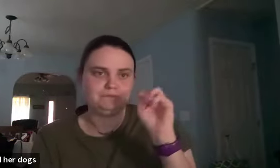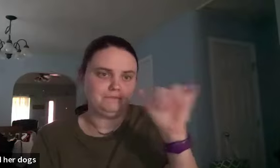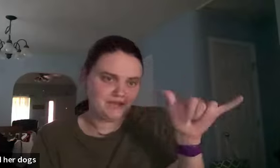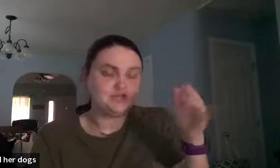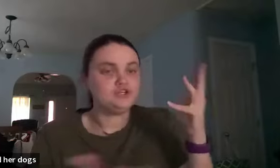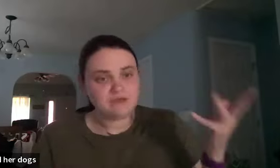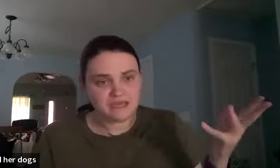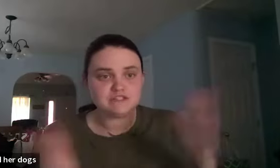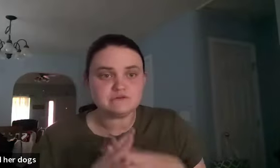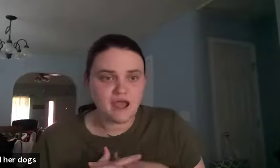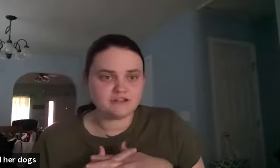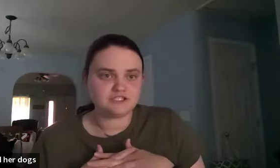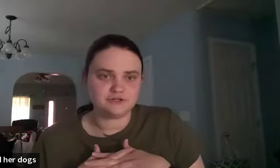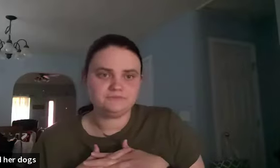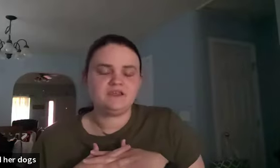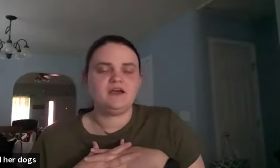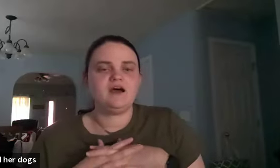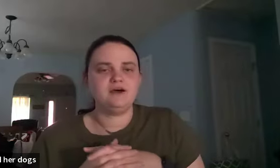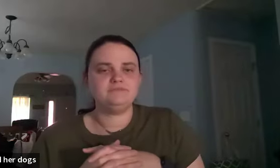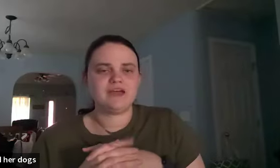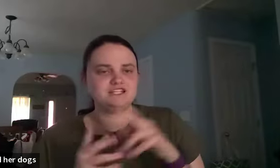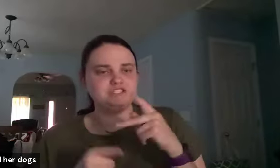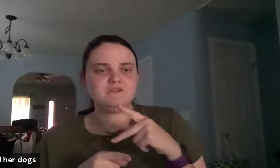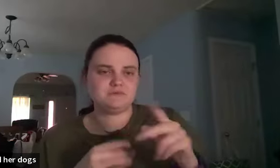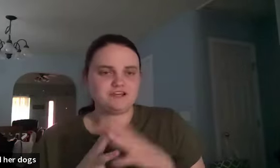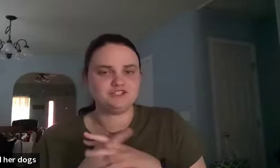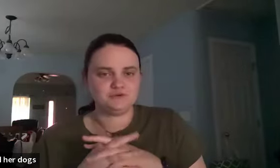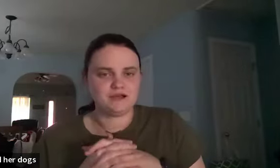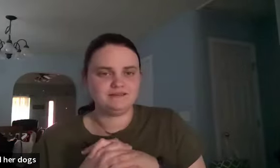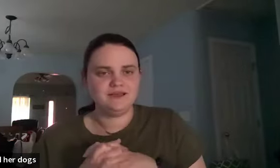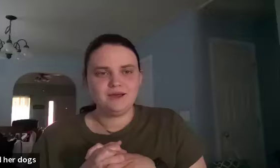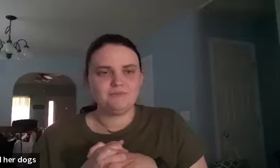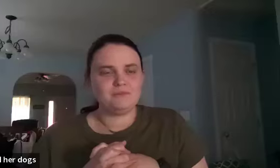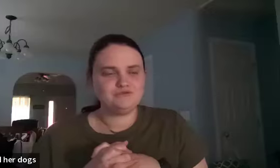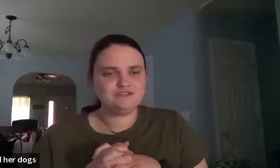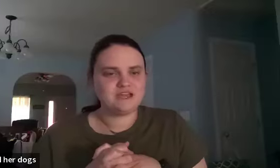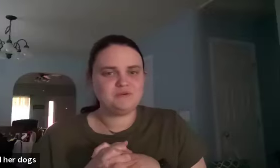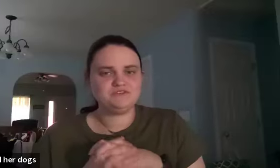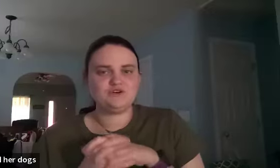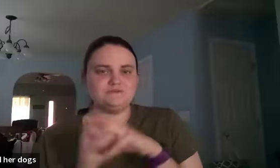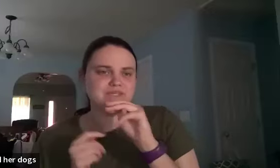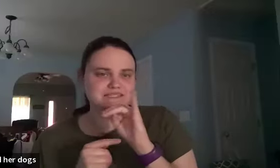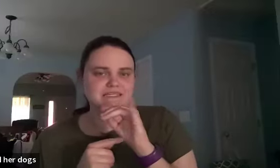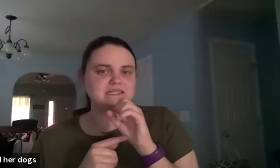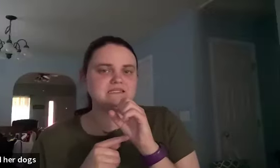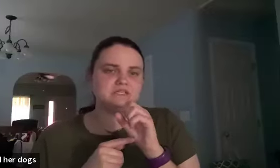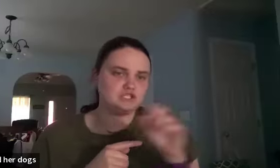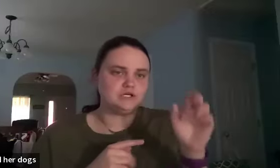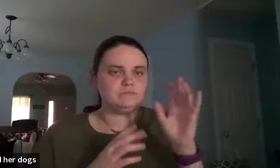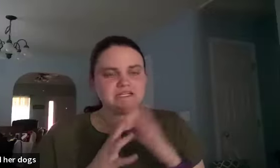Dr. May. You can do that too. That is just a very professional way. But most of the time with those Mrs., Mr.,